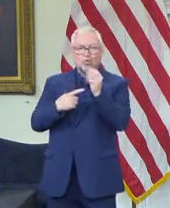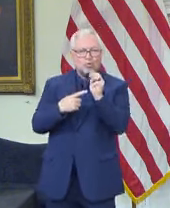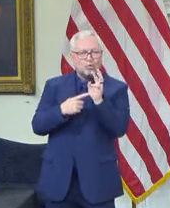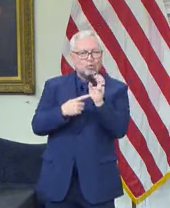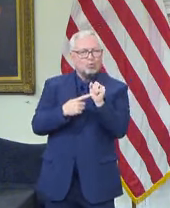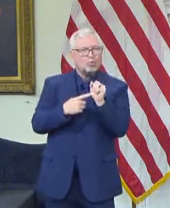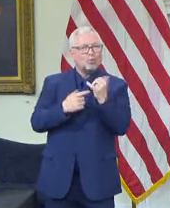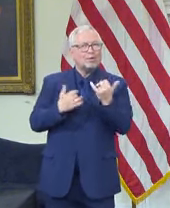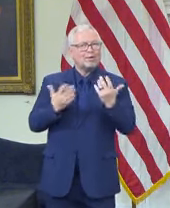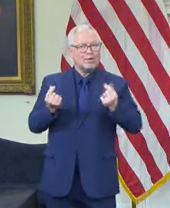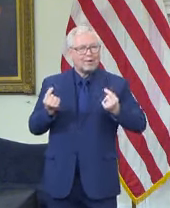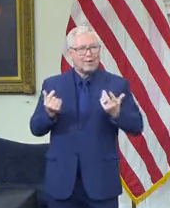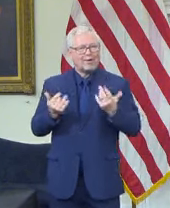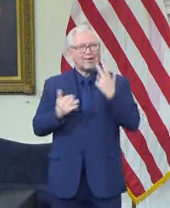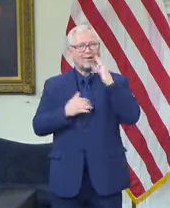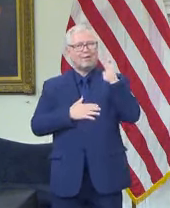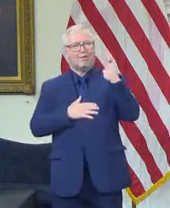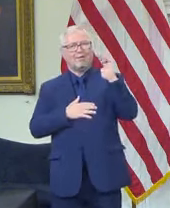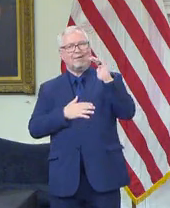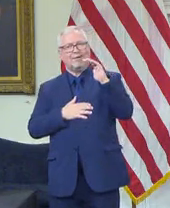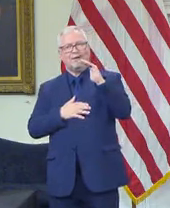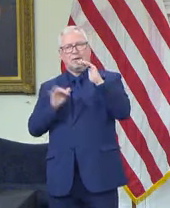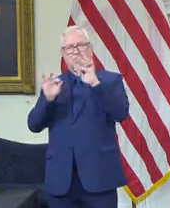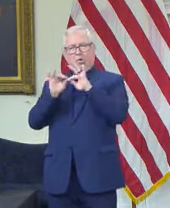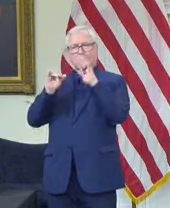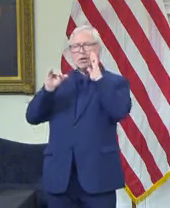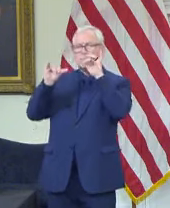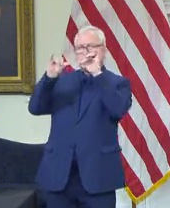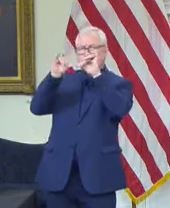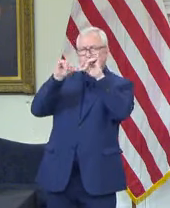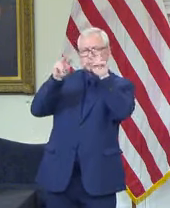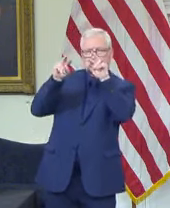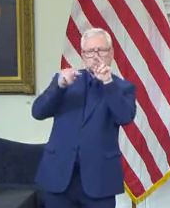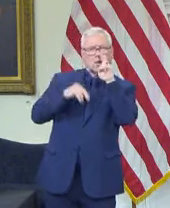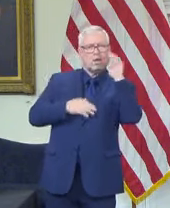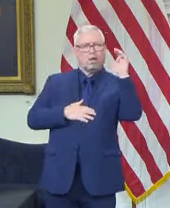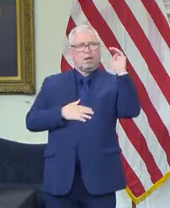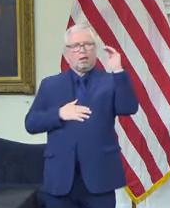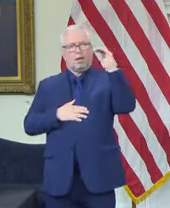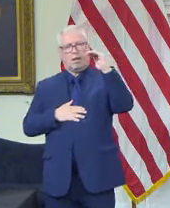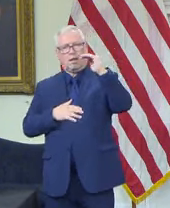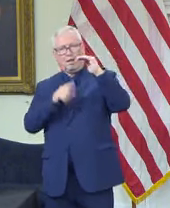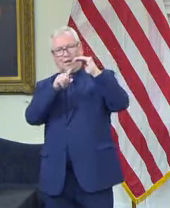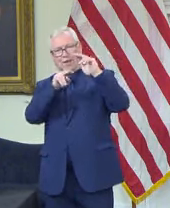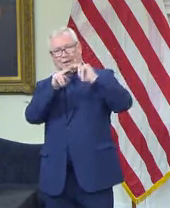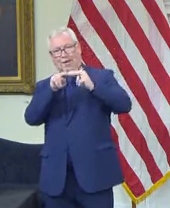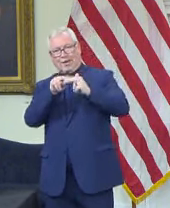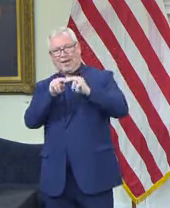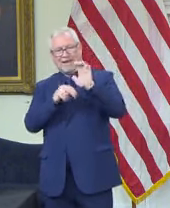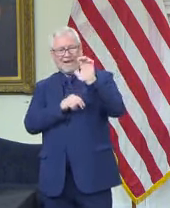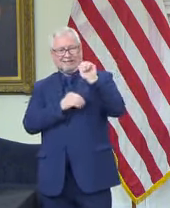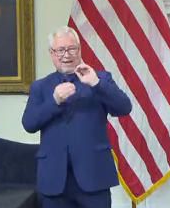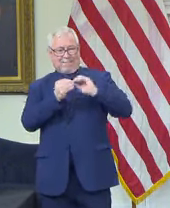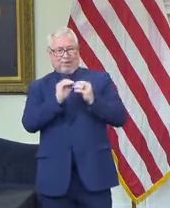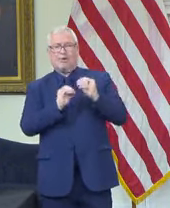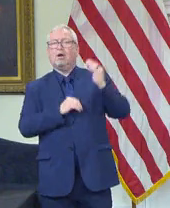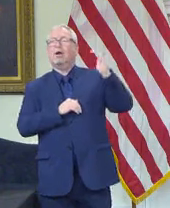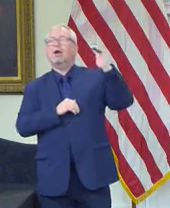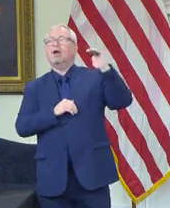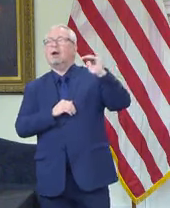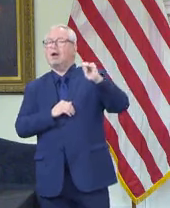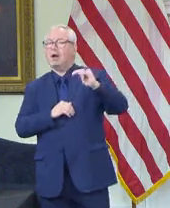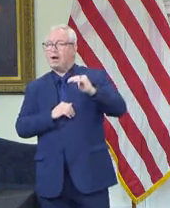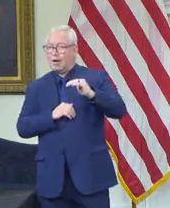substantially declining. COVID-19 cases in Maryland are decreasing at the second best rate in